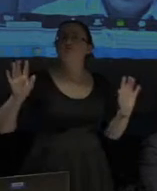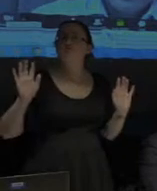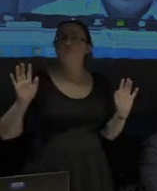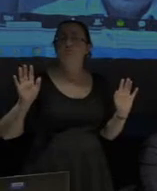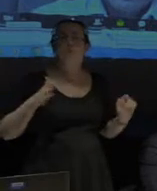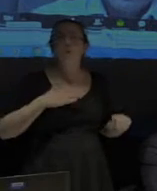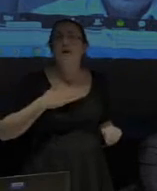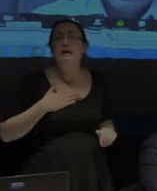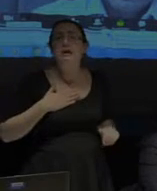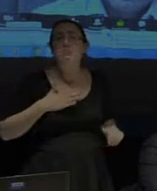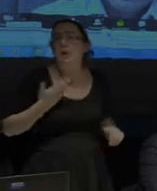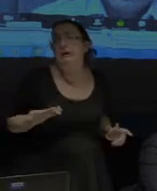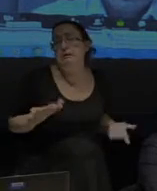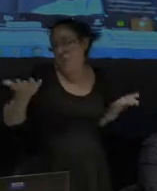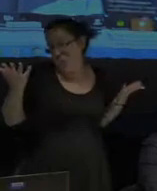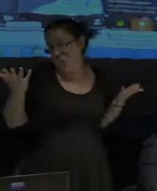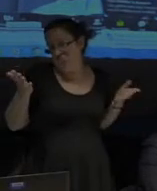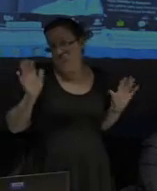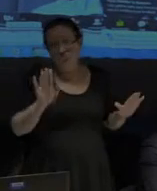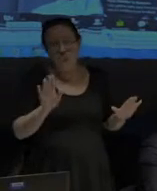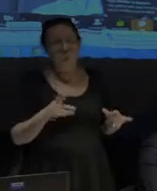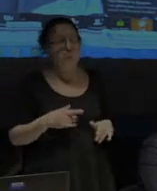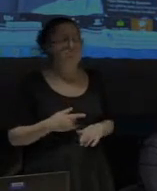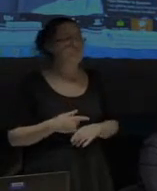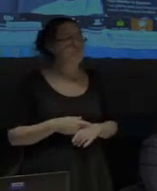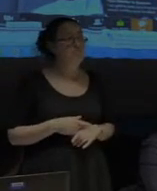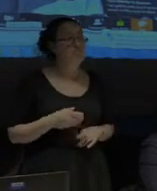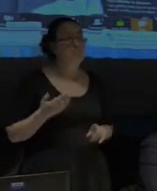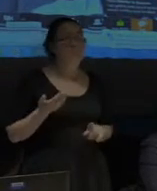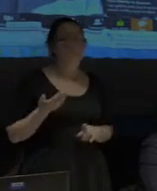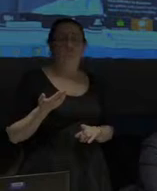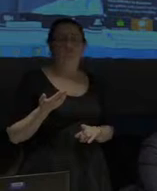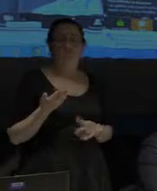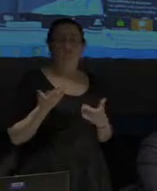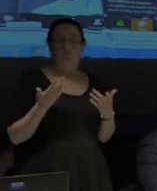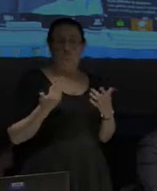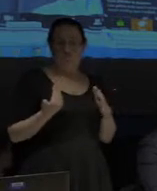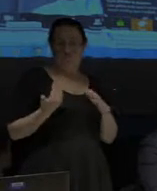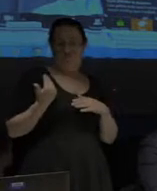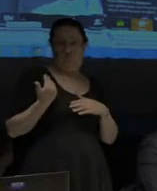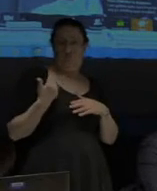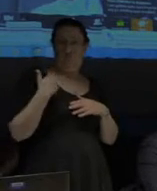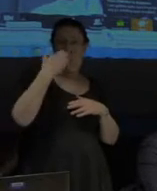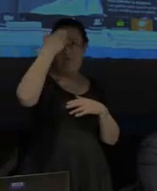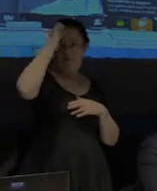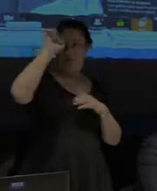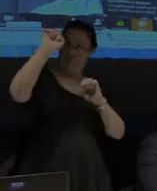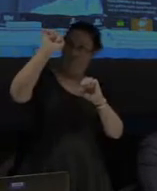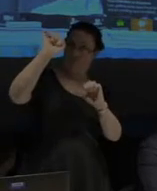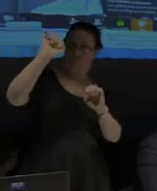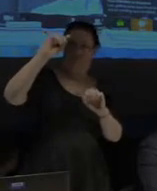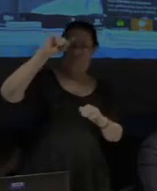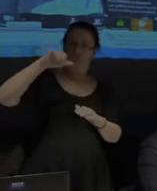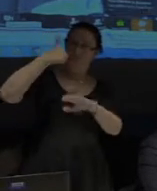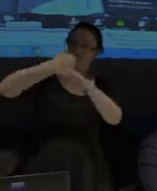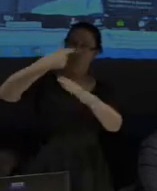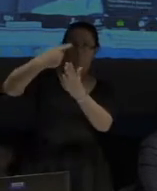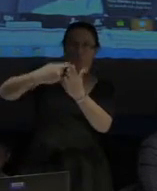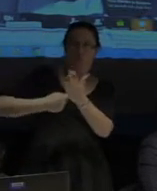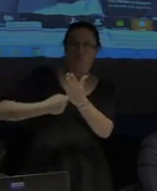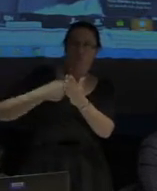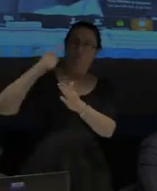not well recently come to the attention of the lawmakers that something does need to be done to promote diversity in the